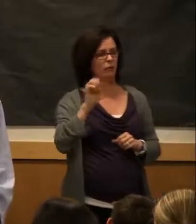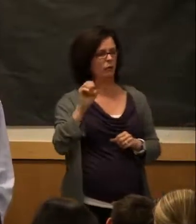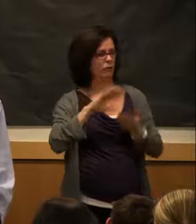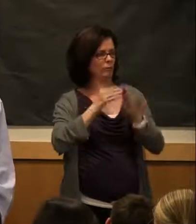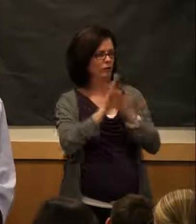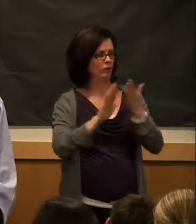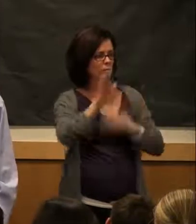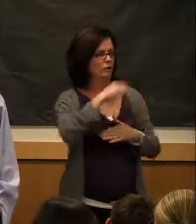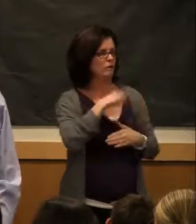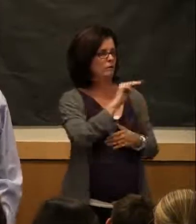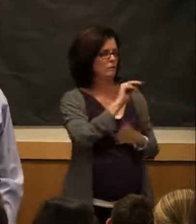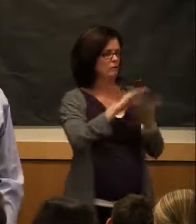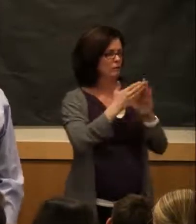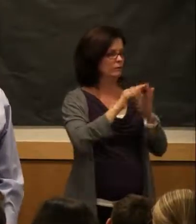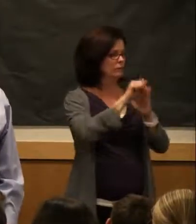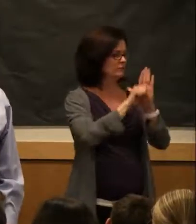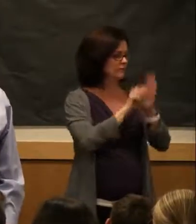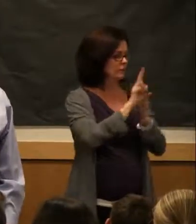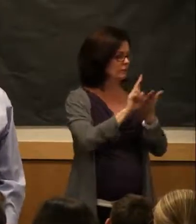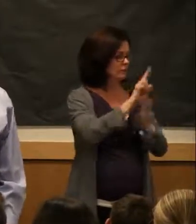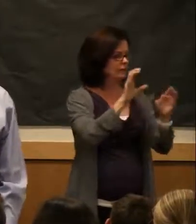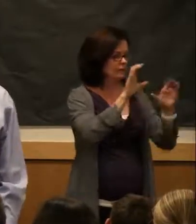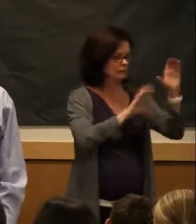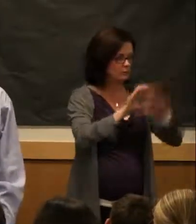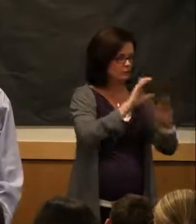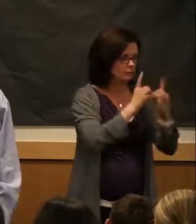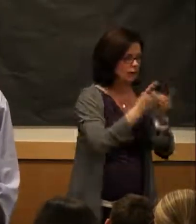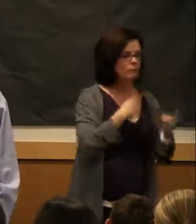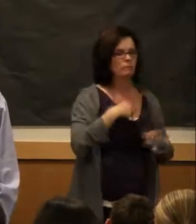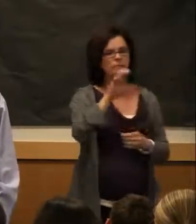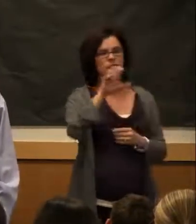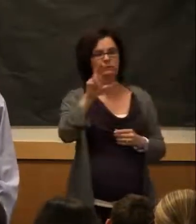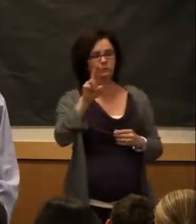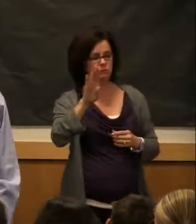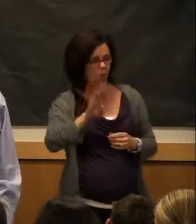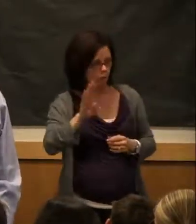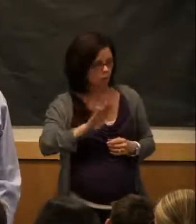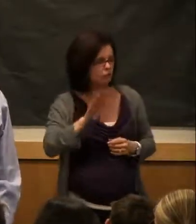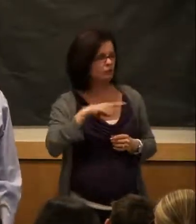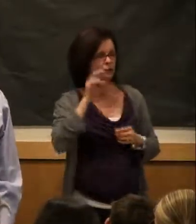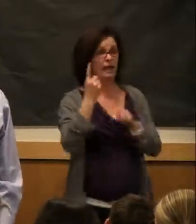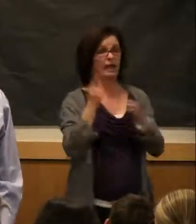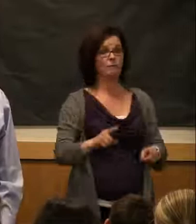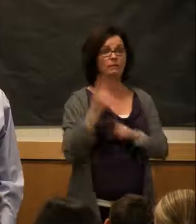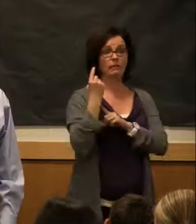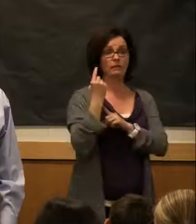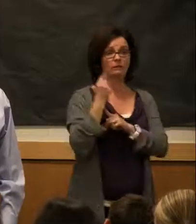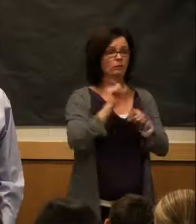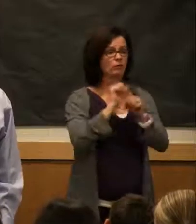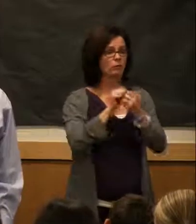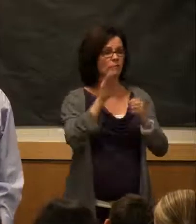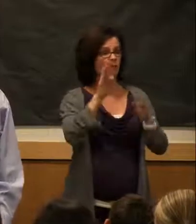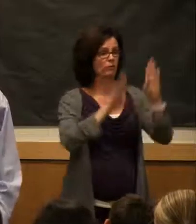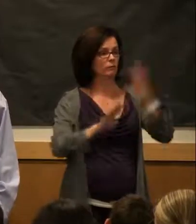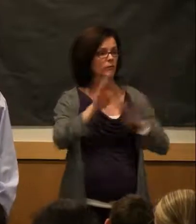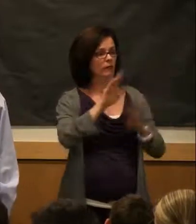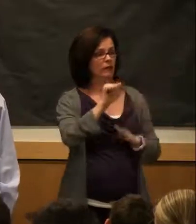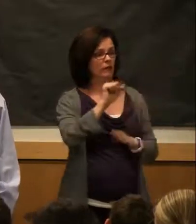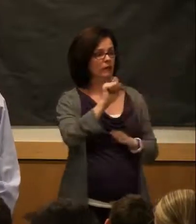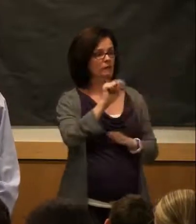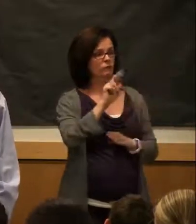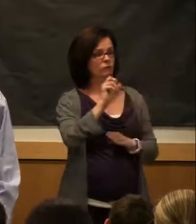University in their chemistry department, and the CU Boulder. Last year we worked with the